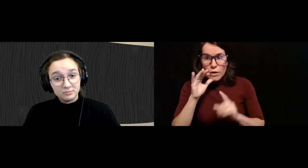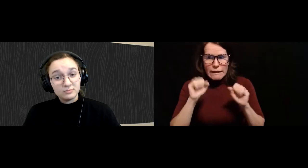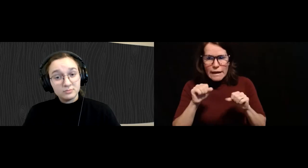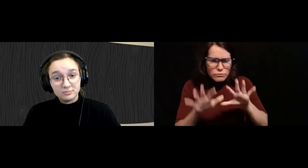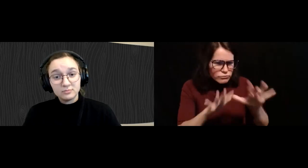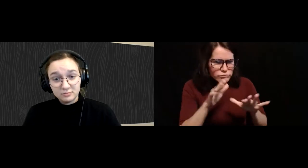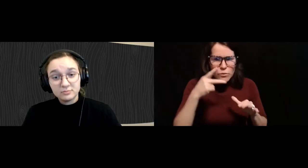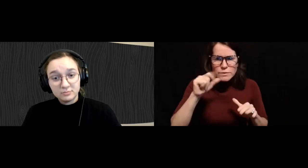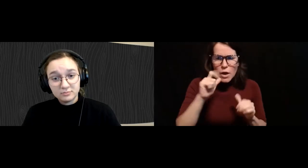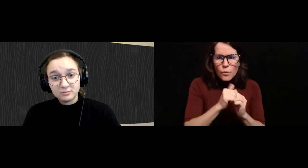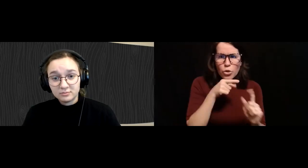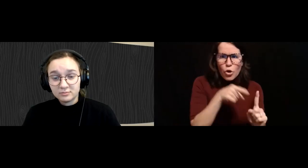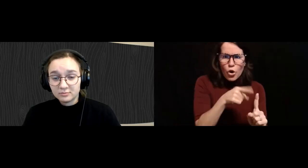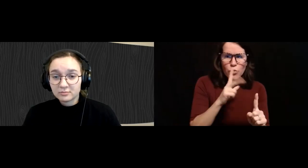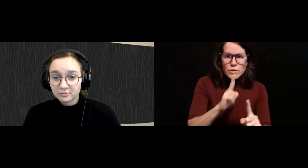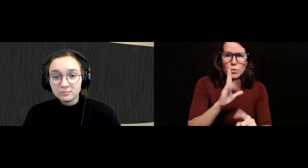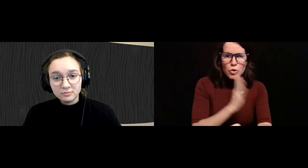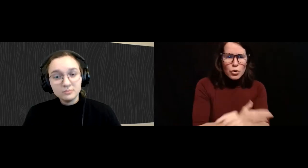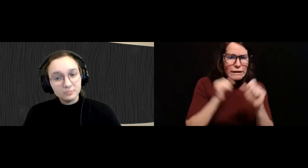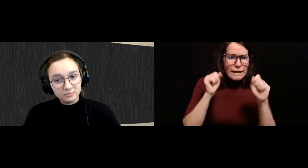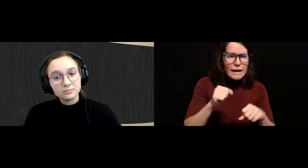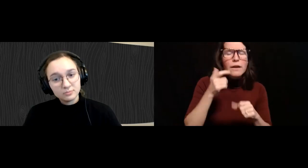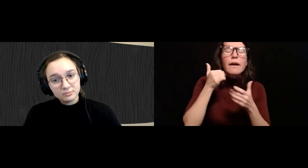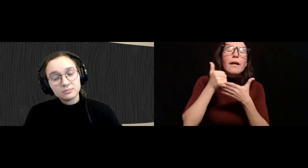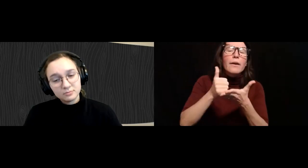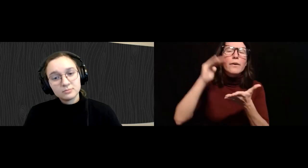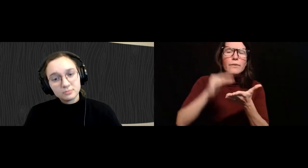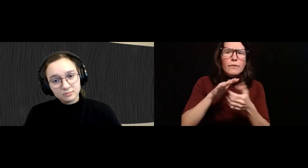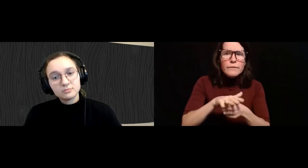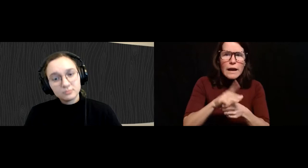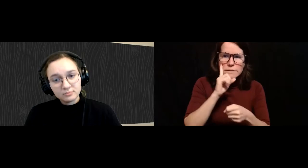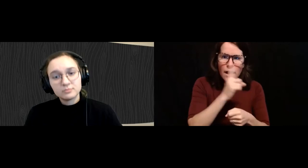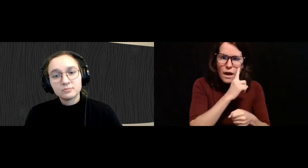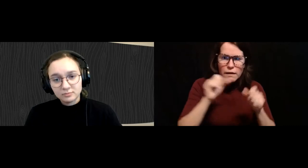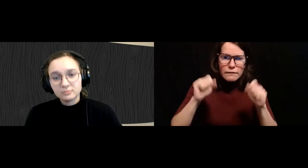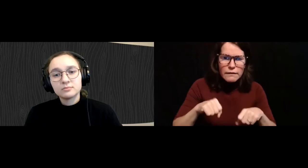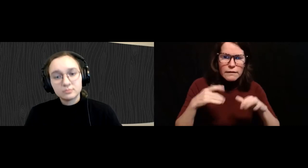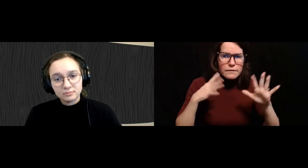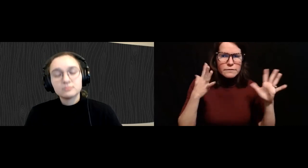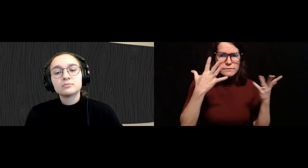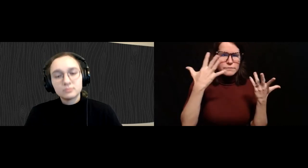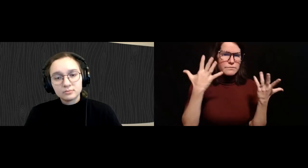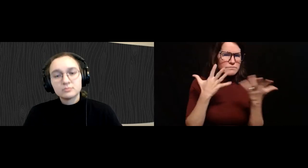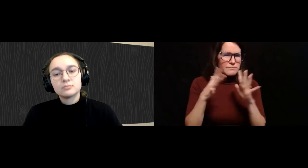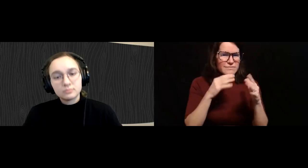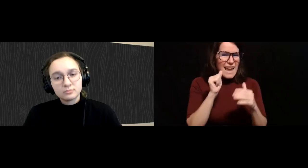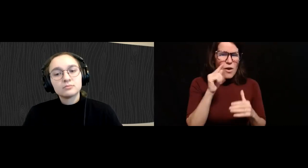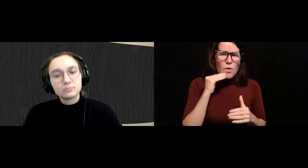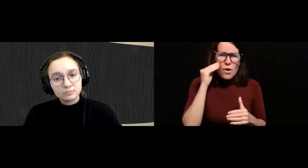learned it, you know, because I'm their mom. And you as the mom can start signing and using tactile with your child, even as